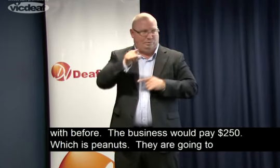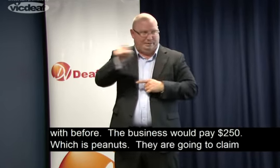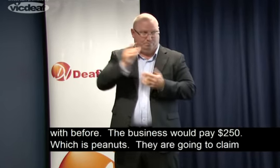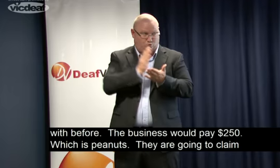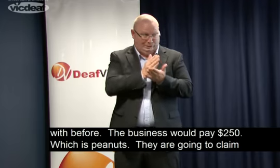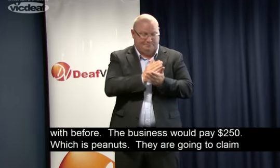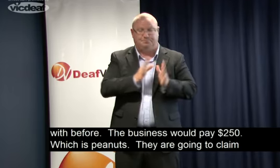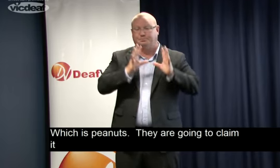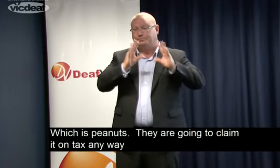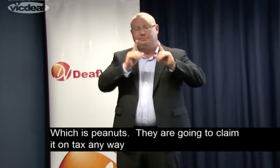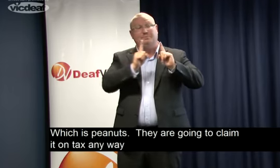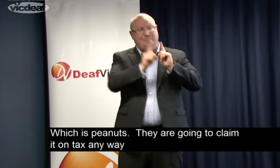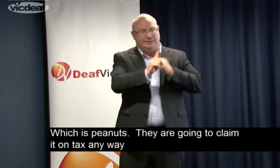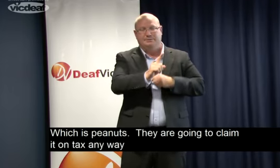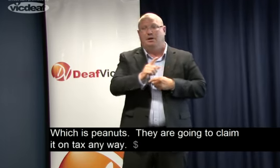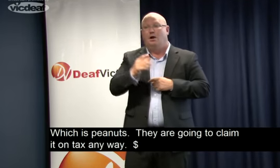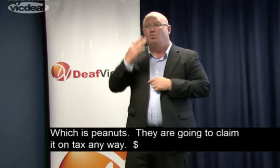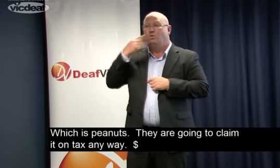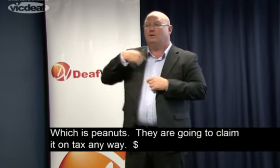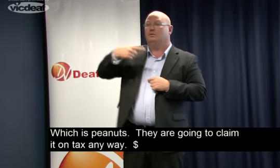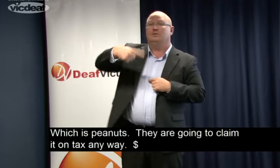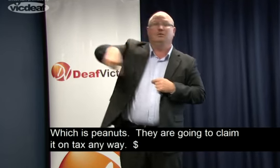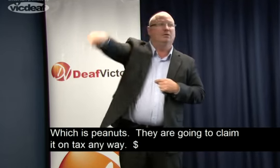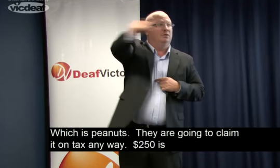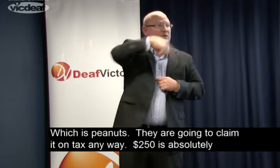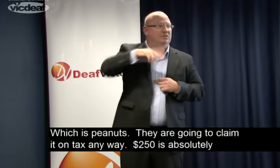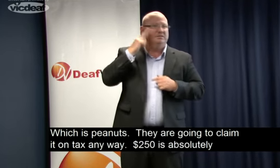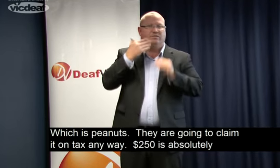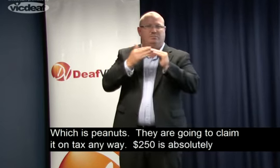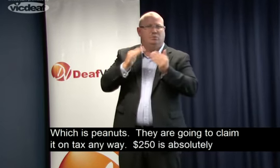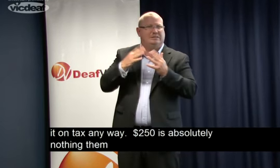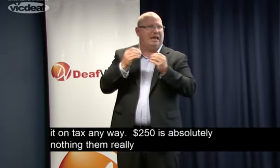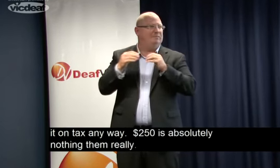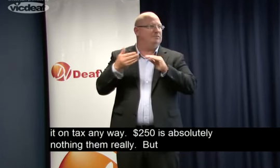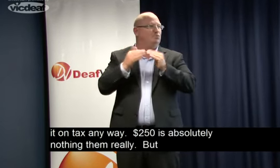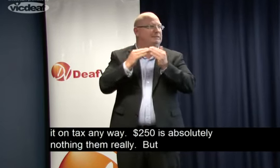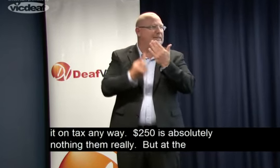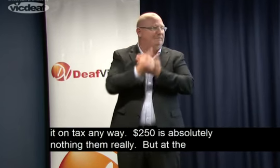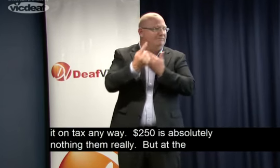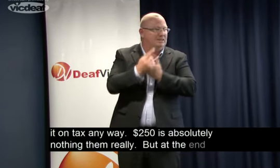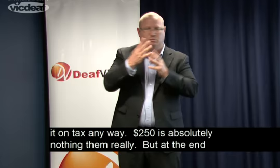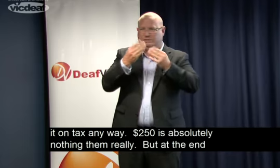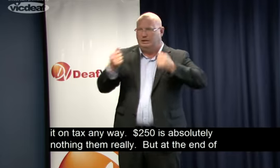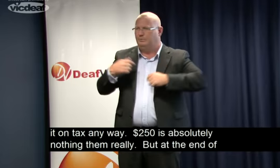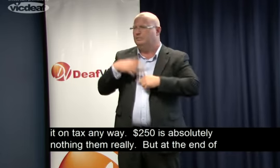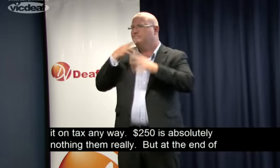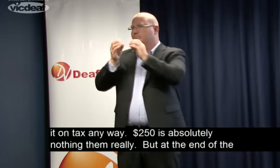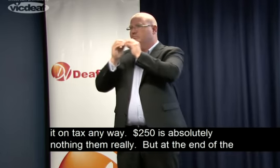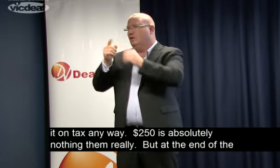$250 is absolutely nothing to them, really. But at the end of the day, the deaf community, when we have events and